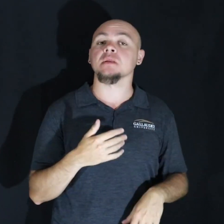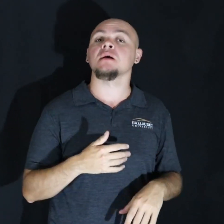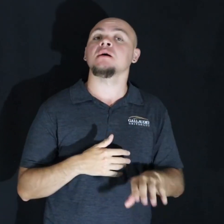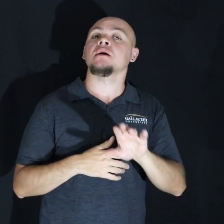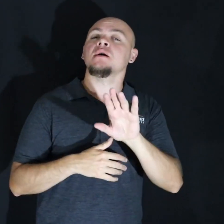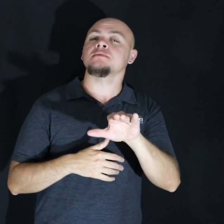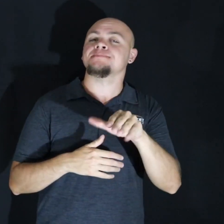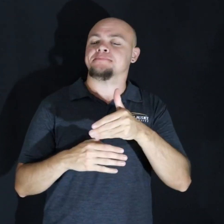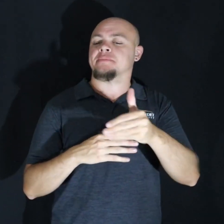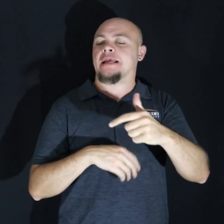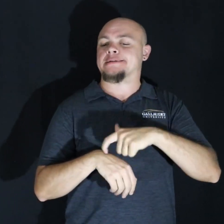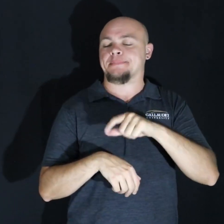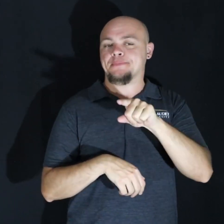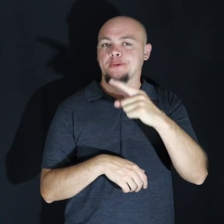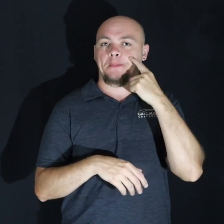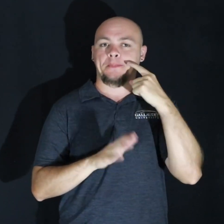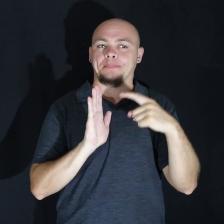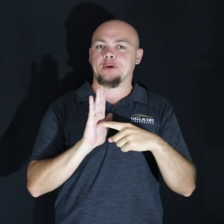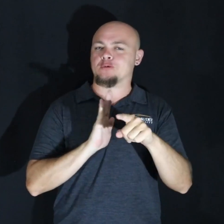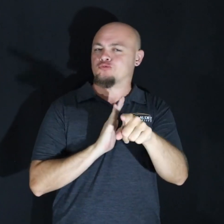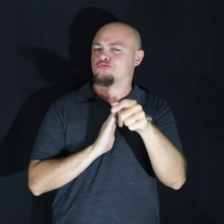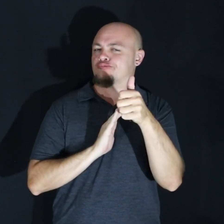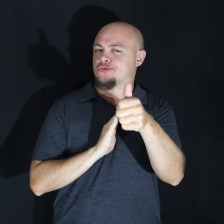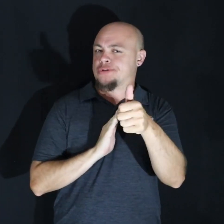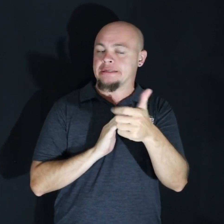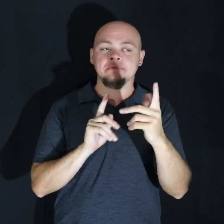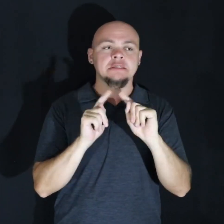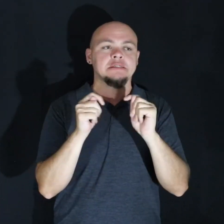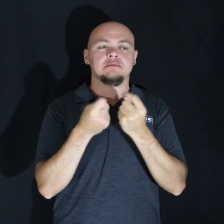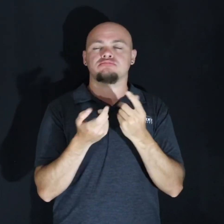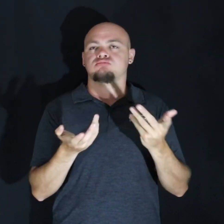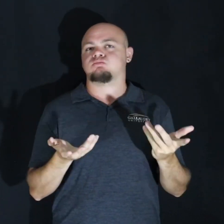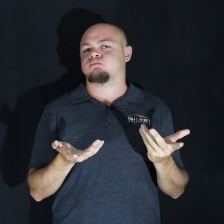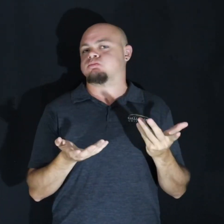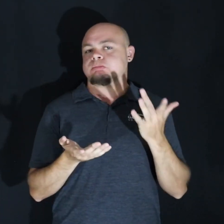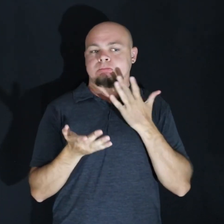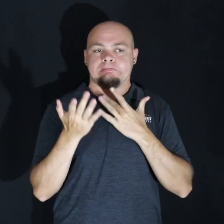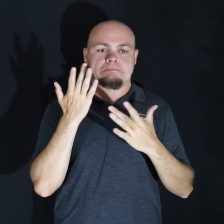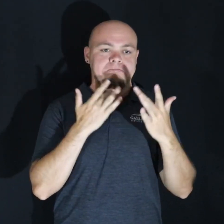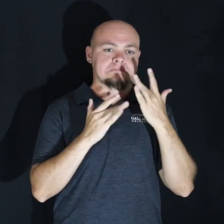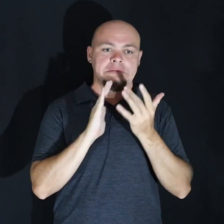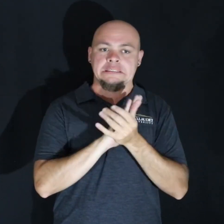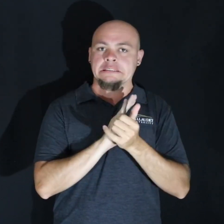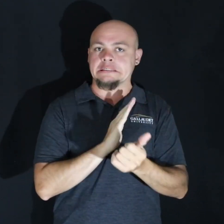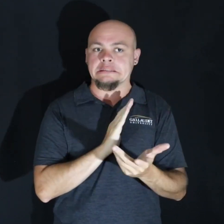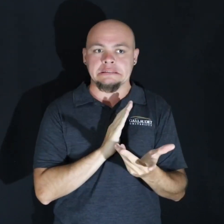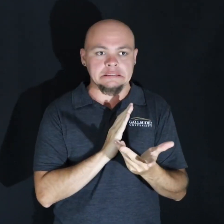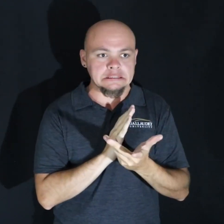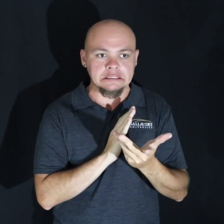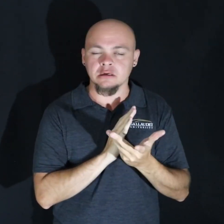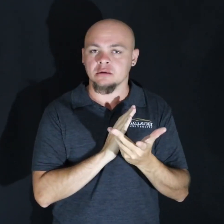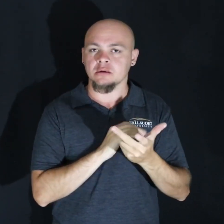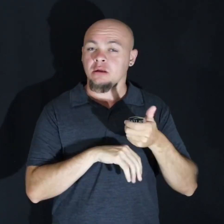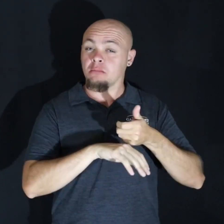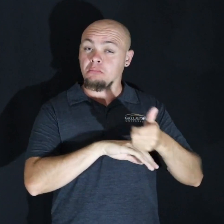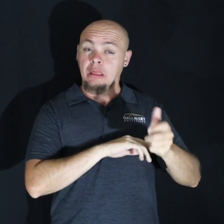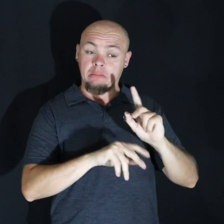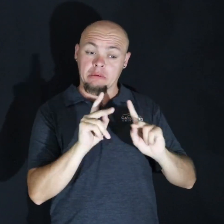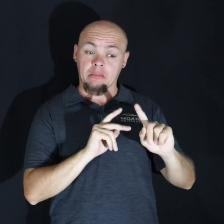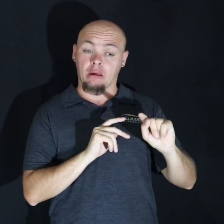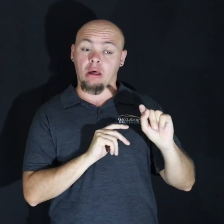So the next time you find yourself on a team that's not performing to the best of its ability, don't blame the